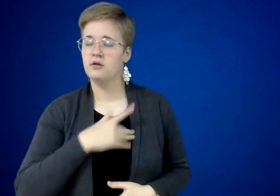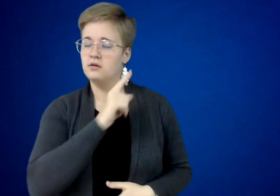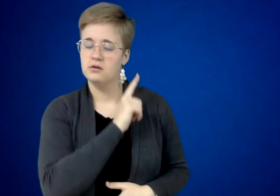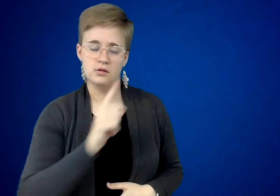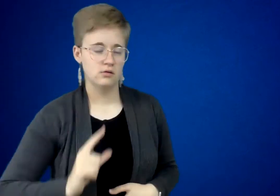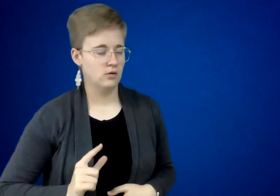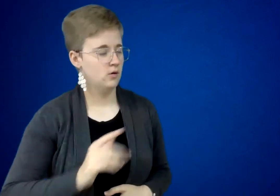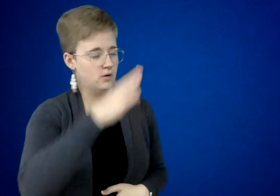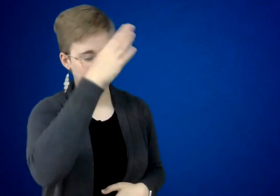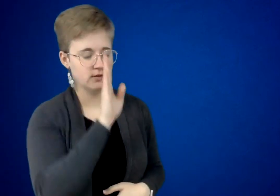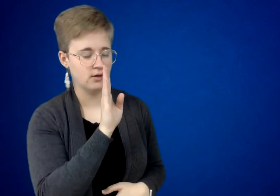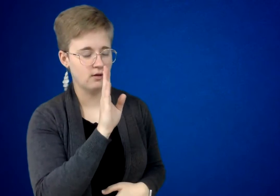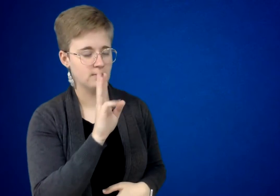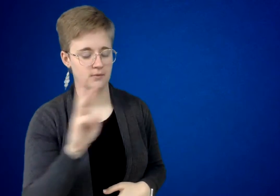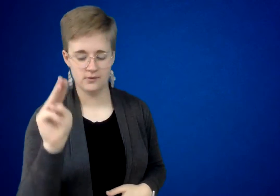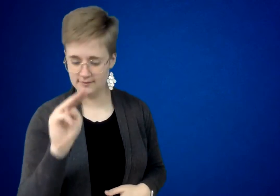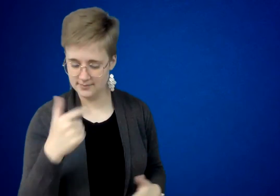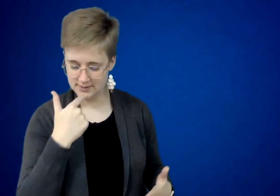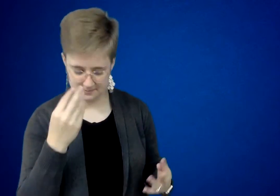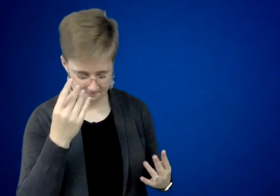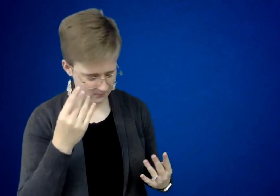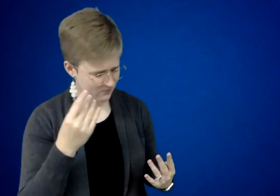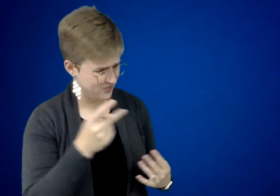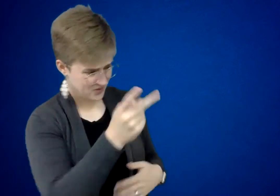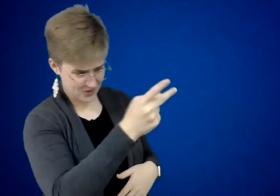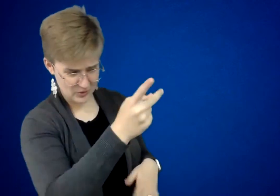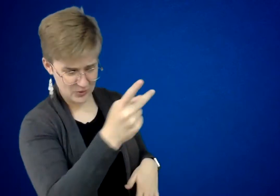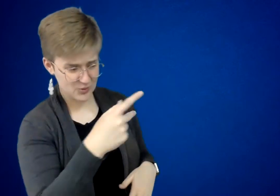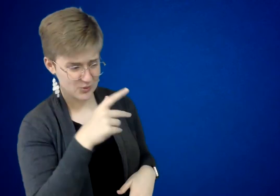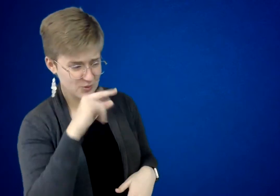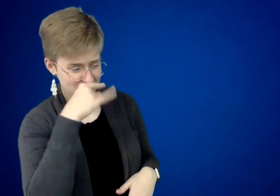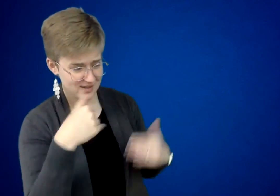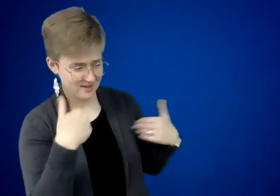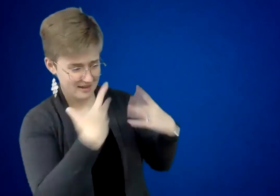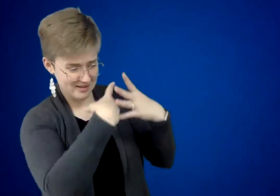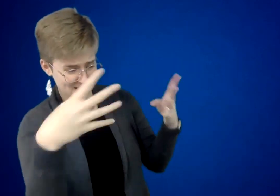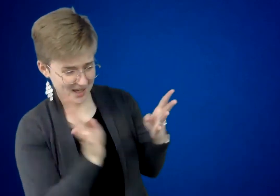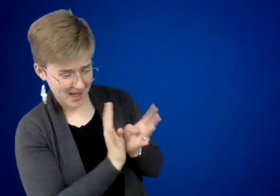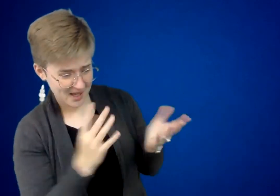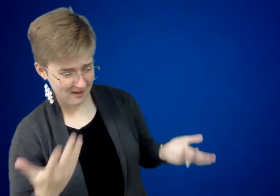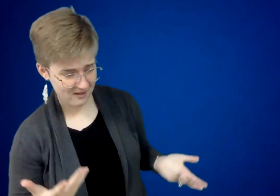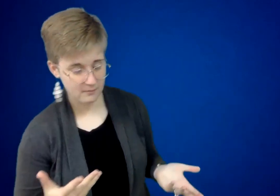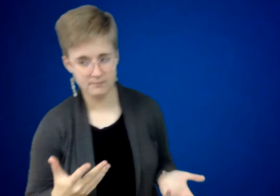said, "what you two children got in a cage?" "It's a tiger," Rob